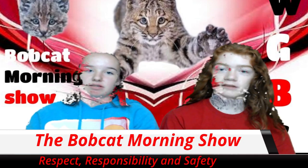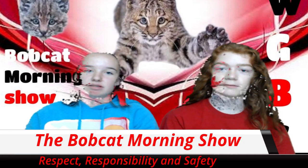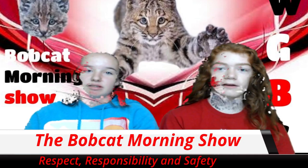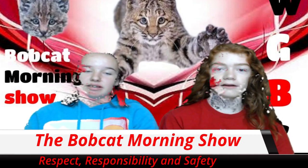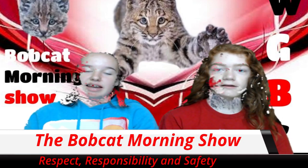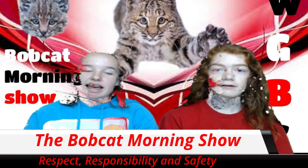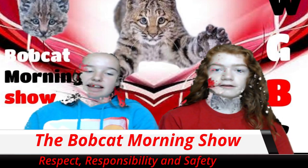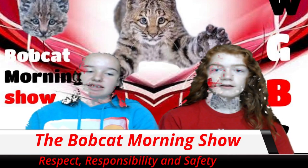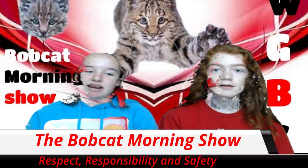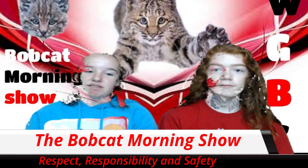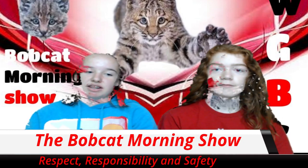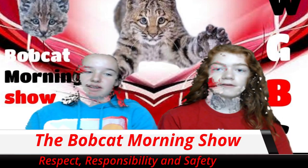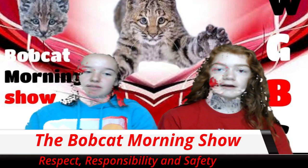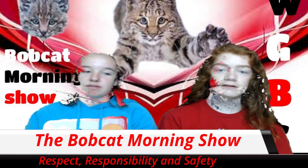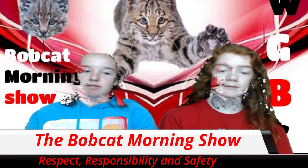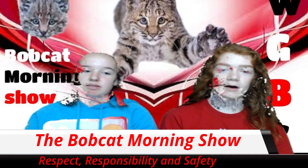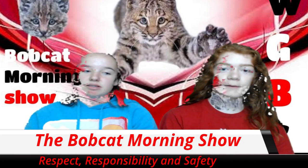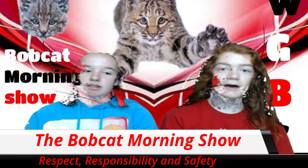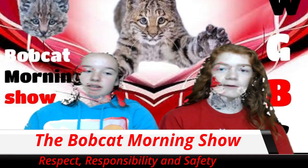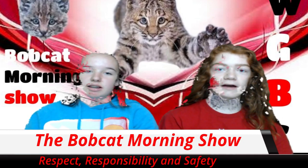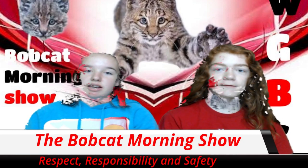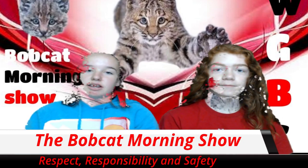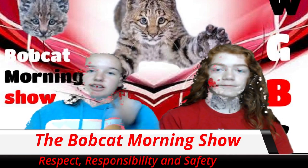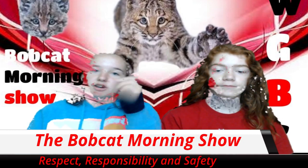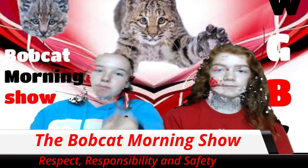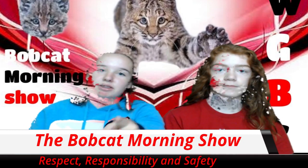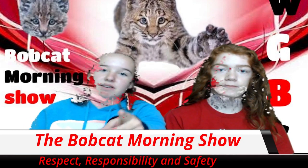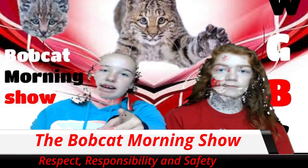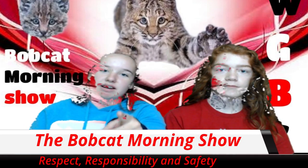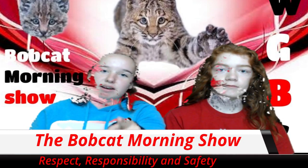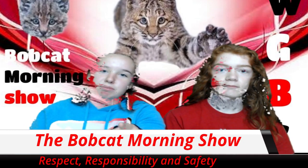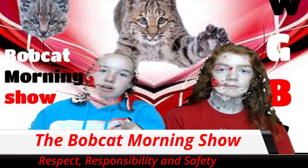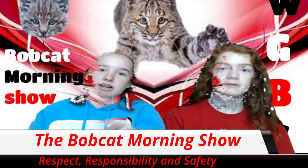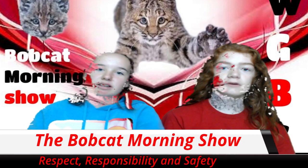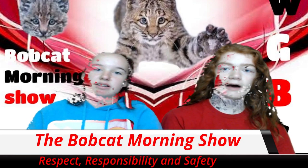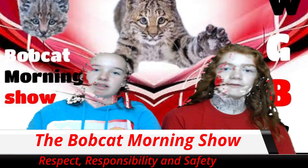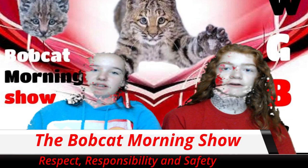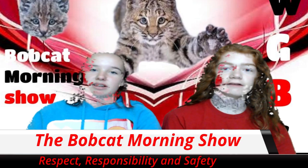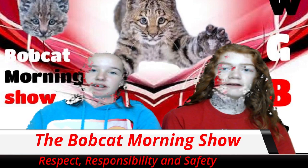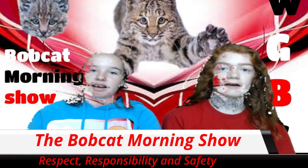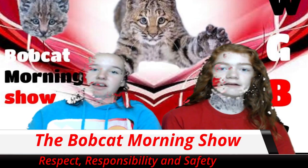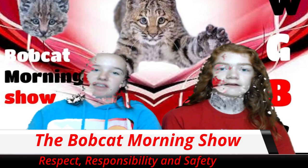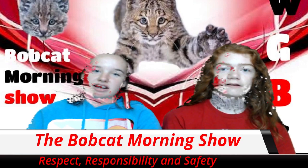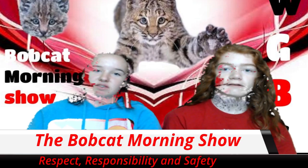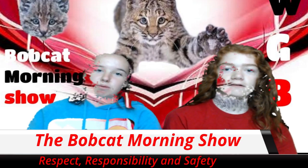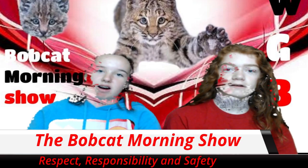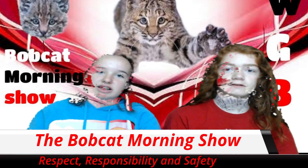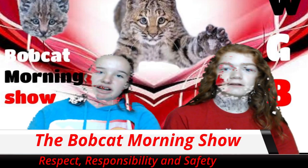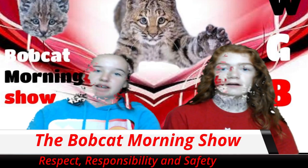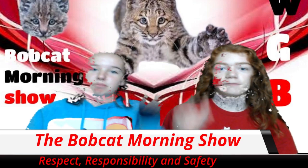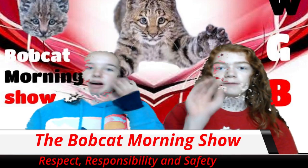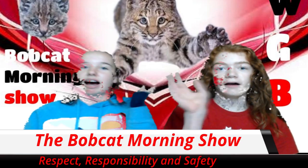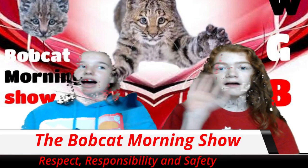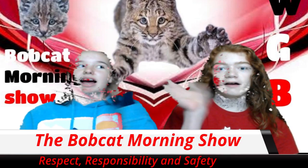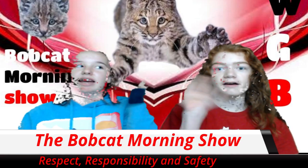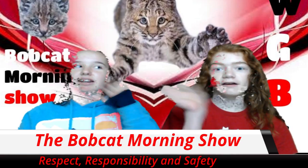Responsibility. And safety. It's the Bobcat way. You put the great in Great Brook. So have a great day. Thanks for watching. Bye.